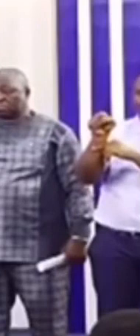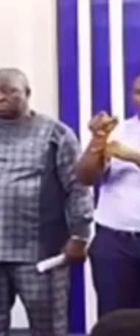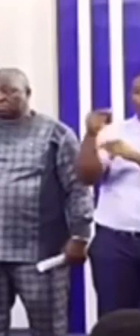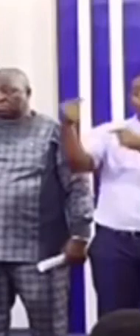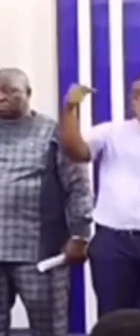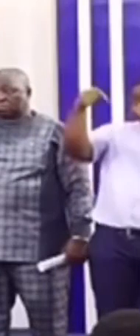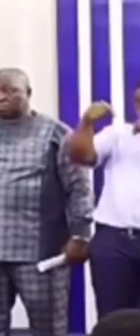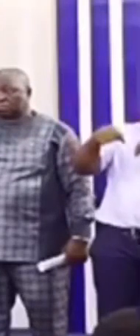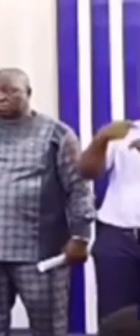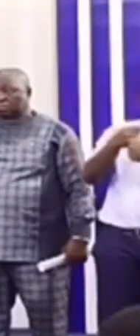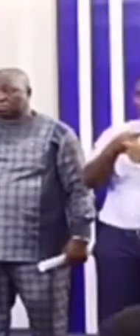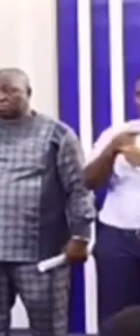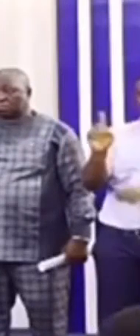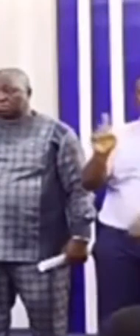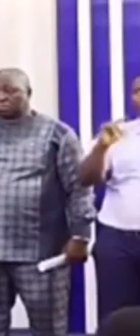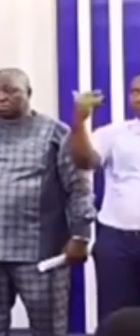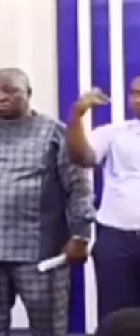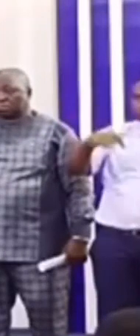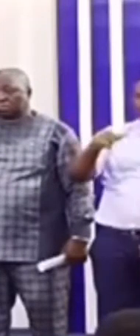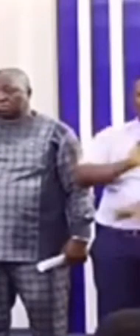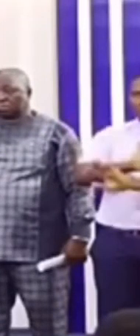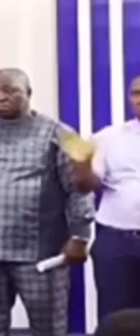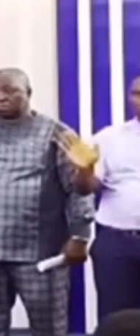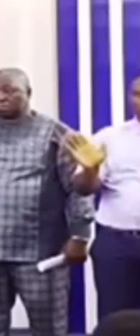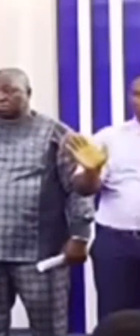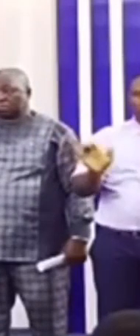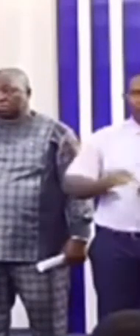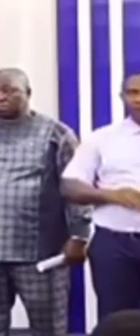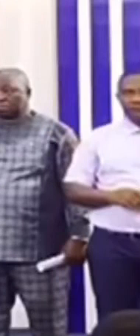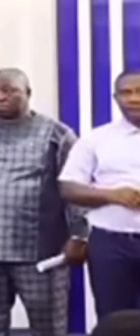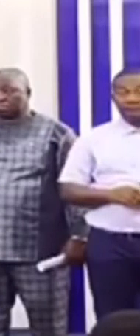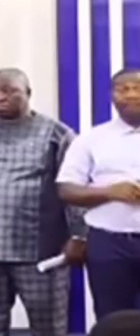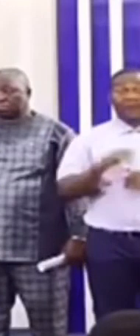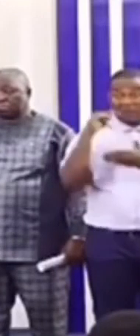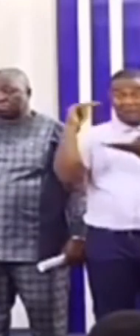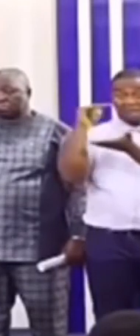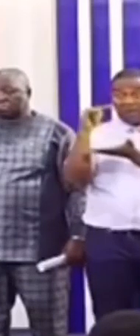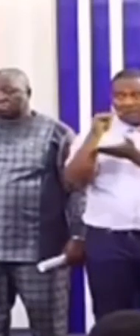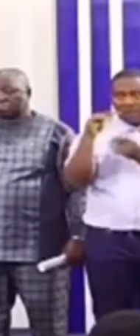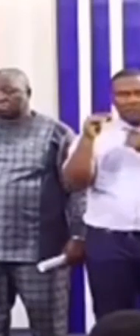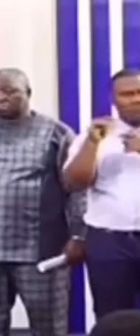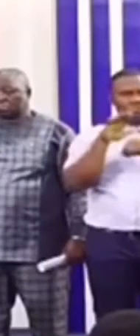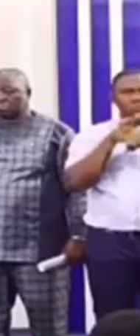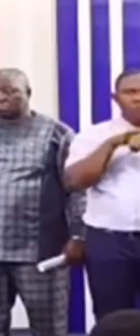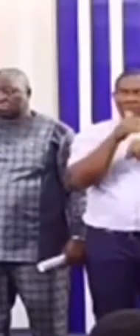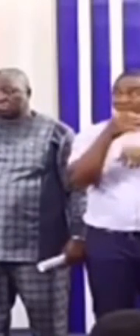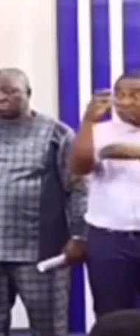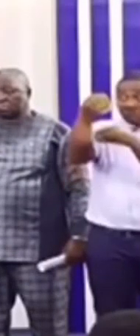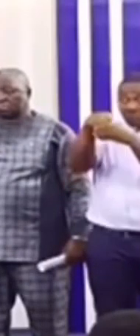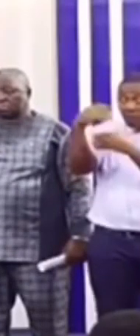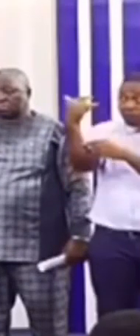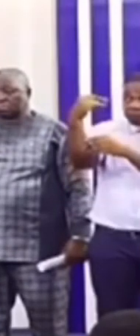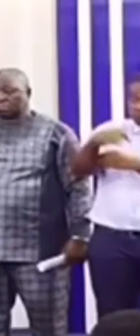not be permitted into the Ghanaian jurisdiction. Airlines are instructed not to allow such persons to